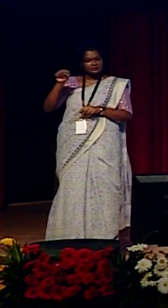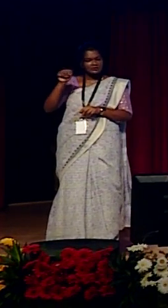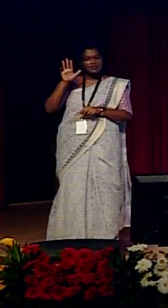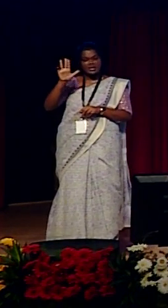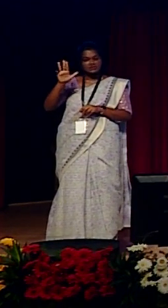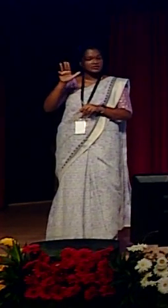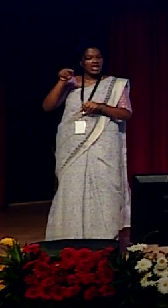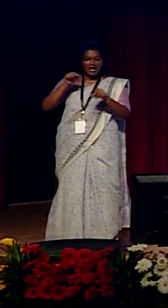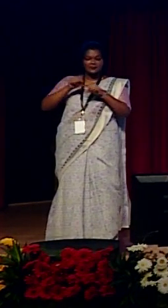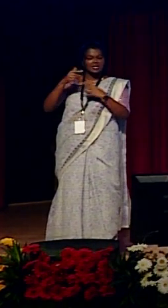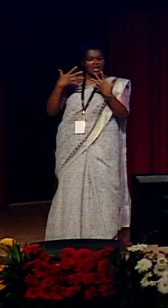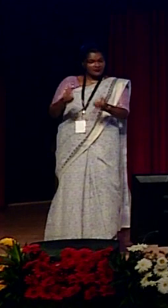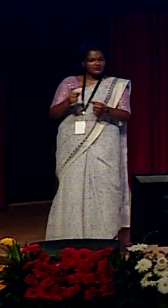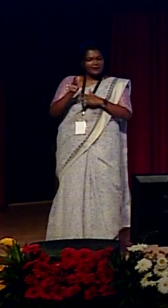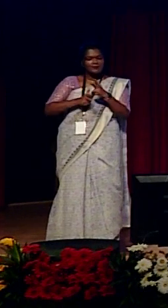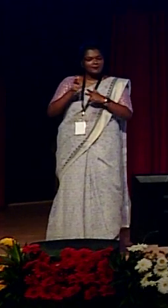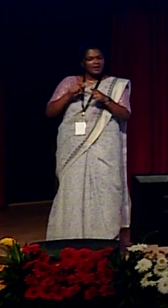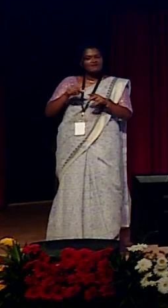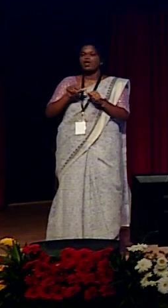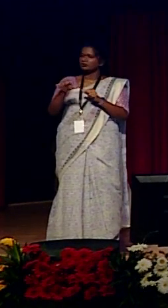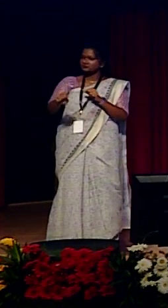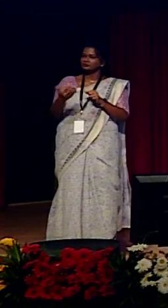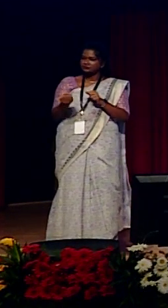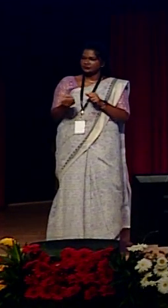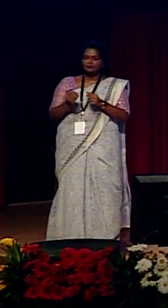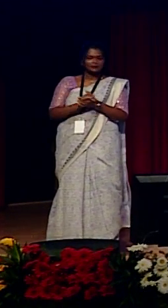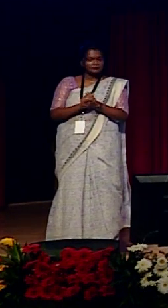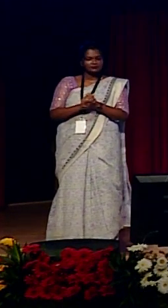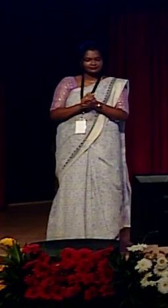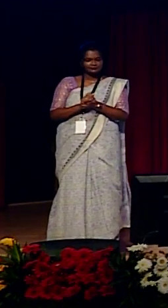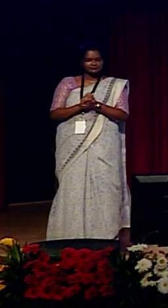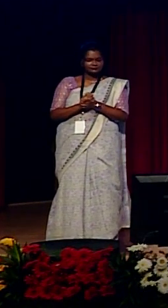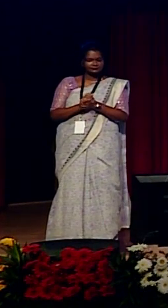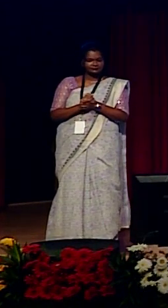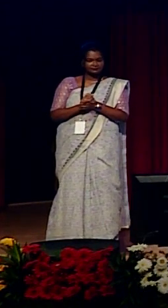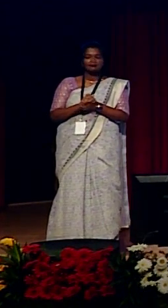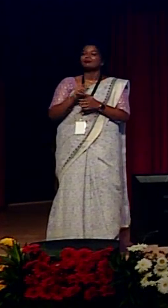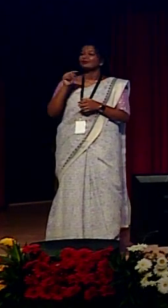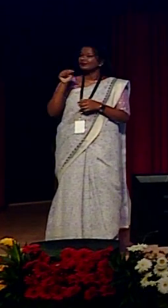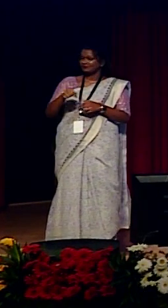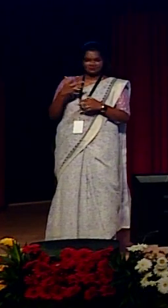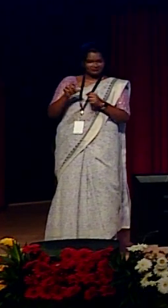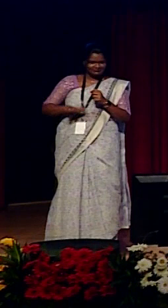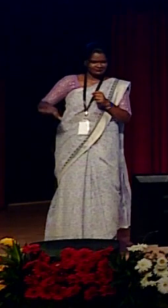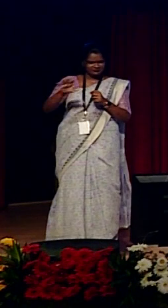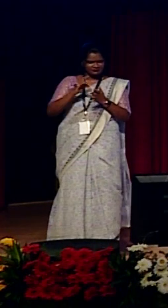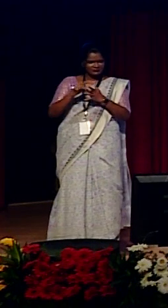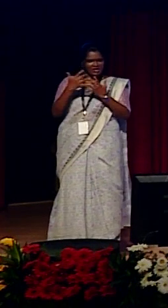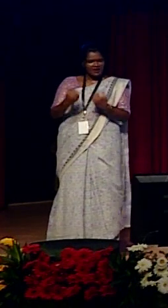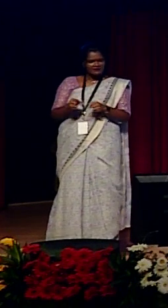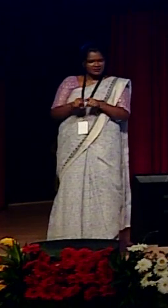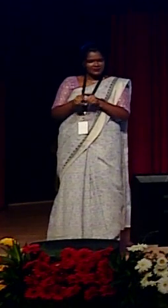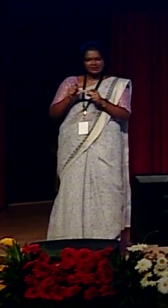of experiments were inaccessible, and that is the current state. And in this study, we did not include